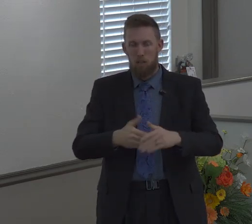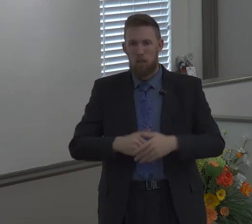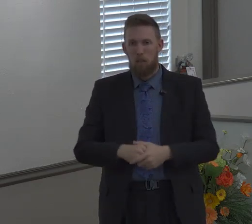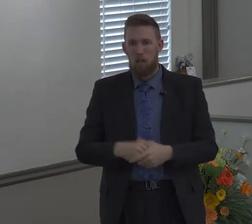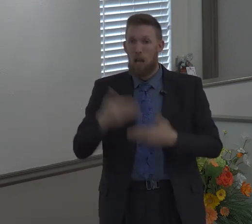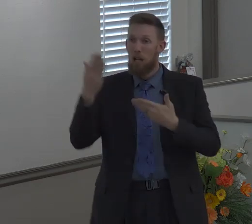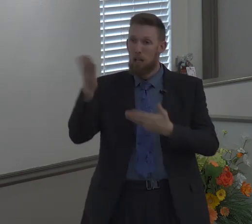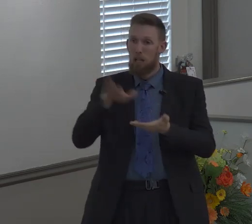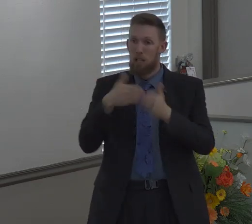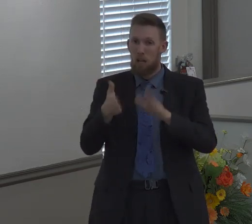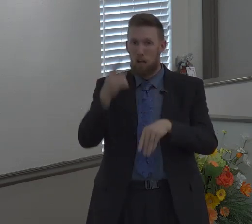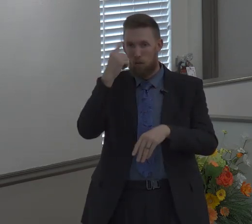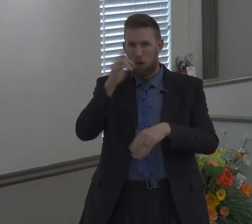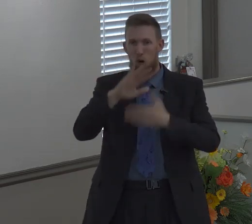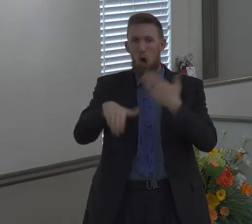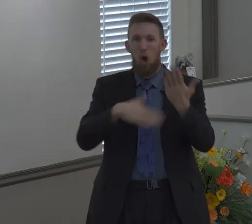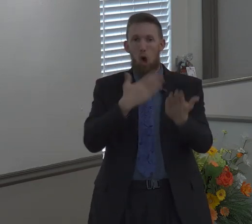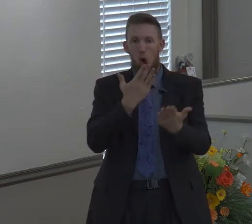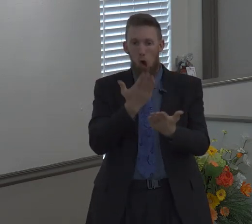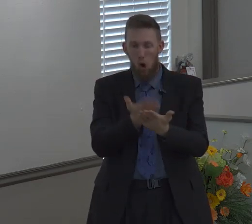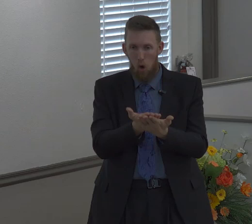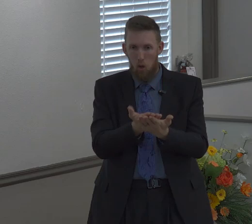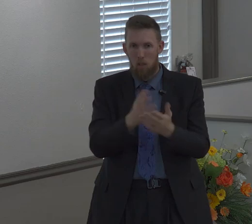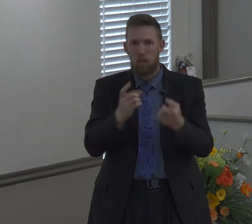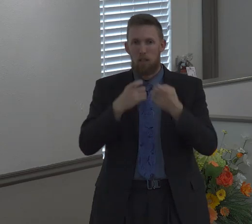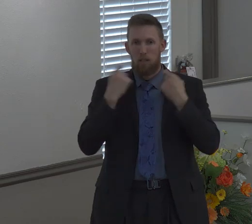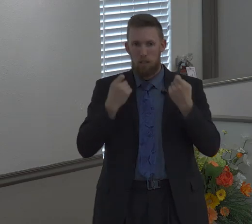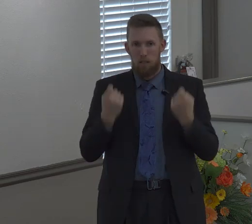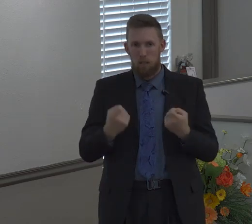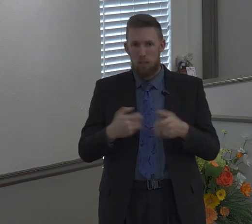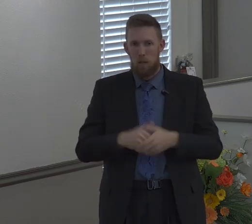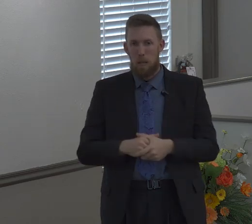Christ did not die for.